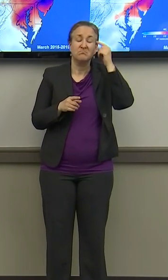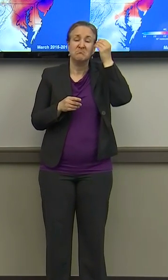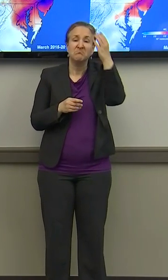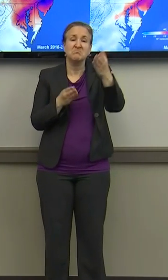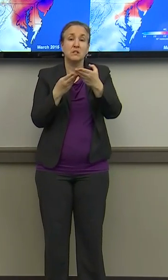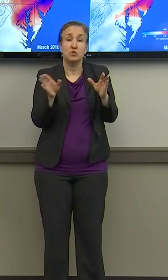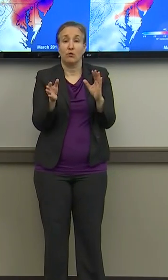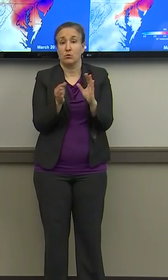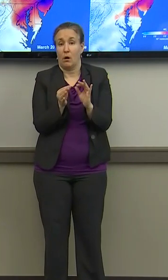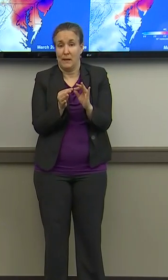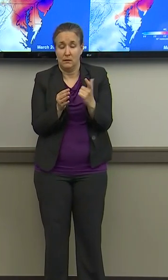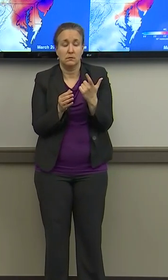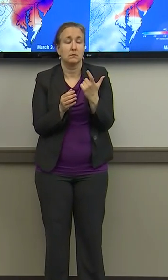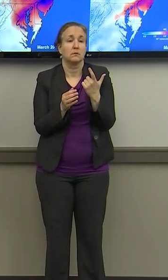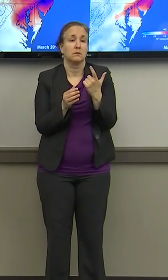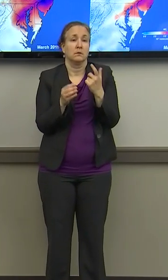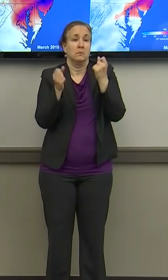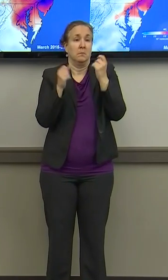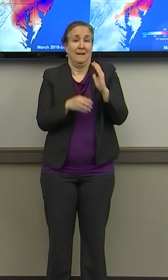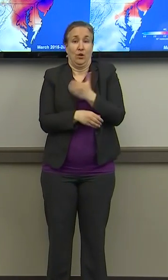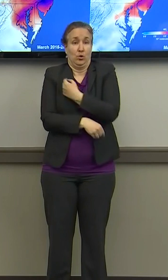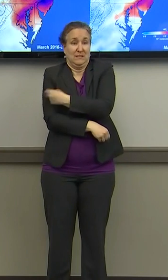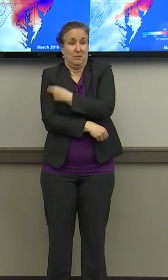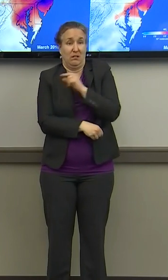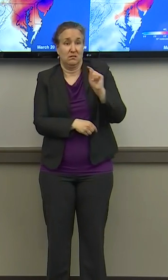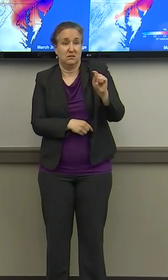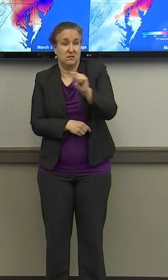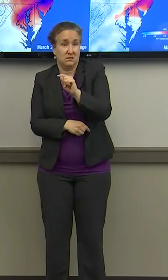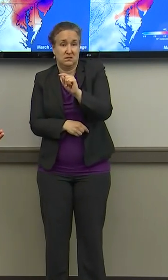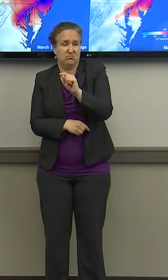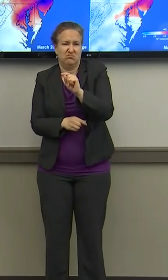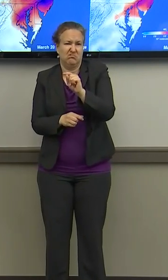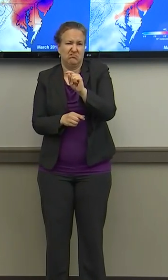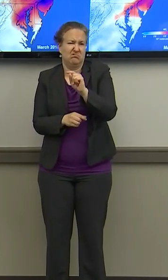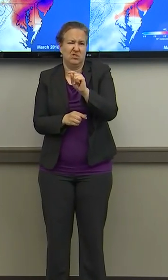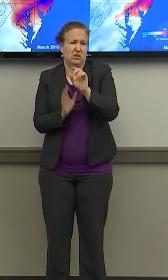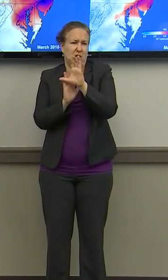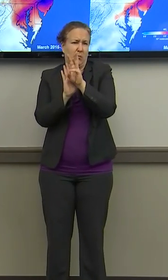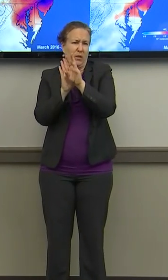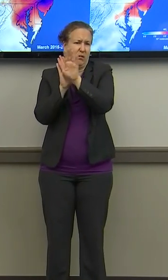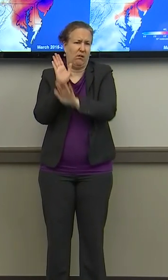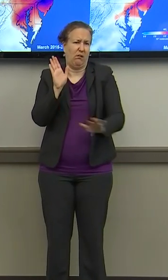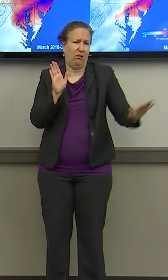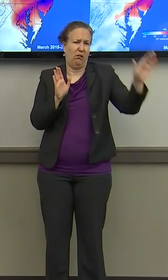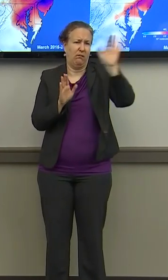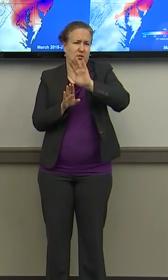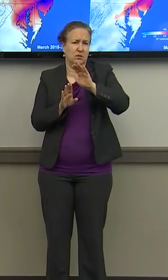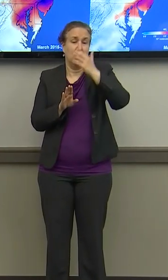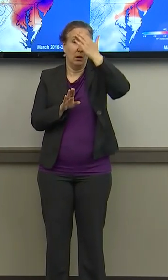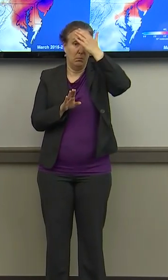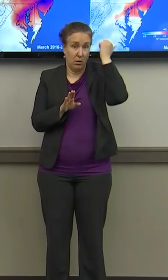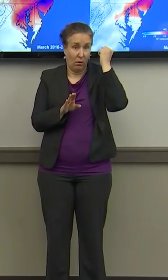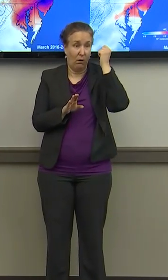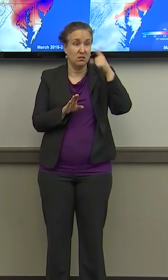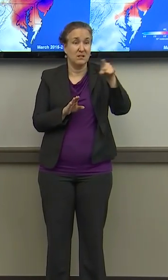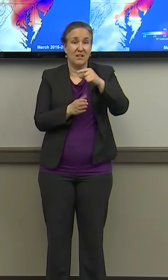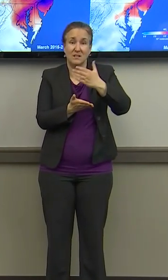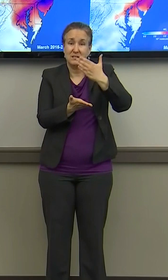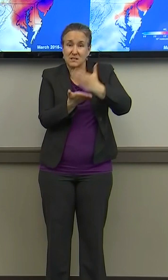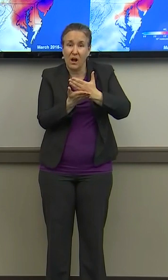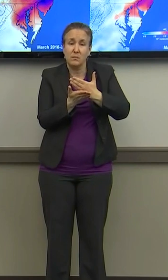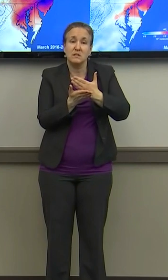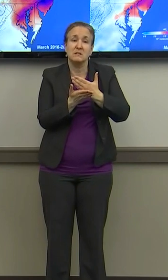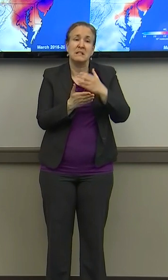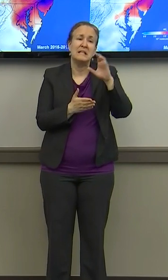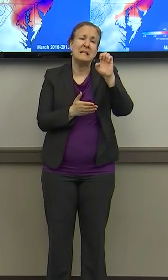general comment, that many of our hospitals just across the Commonwealth, because they stopped doing all of their